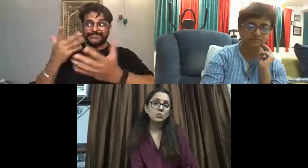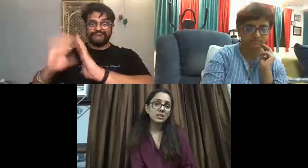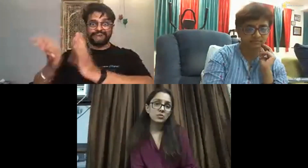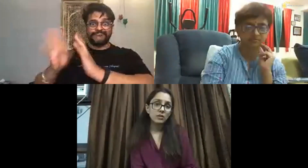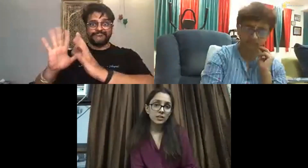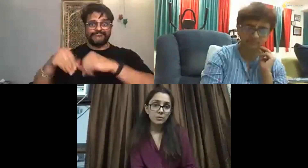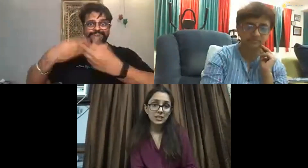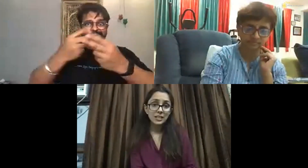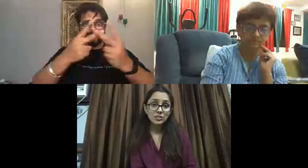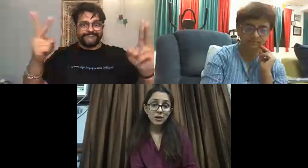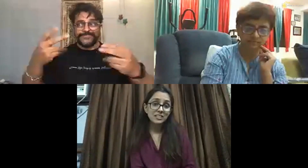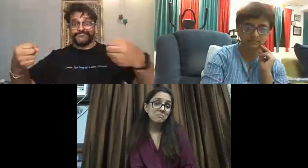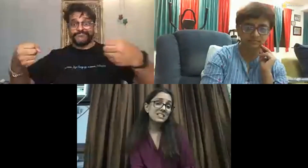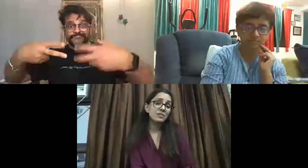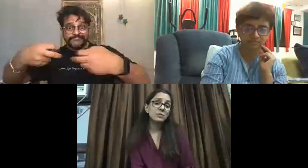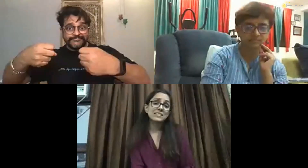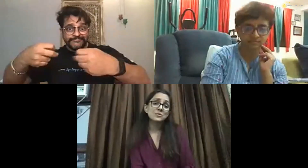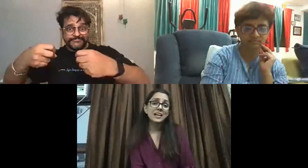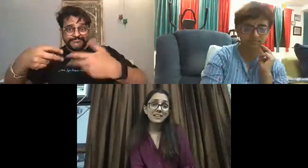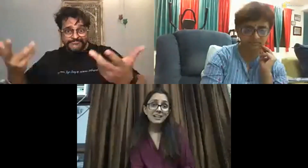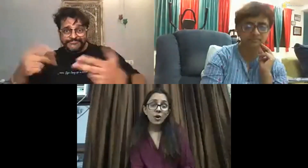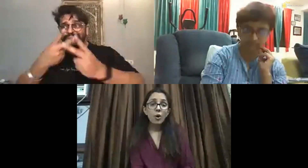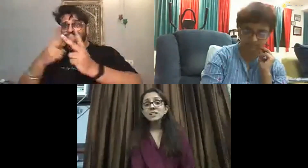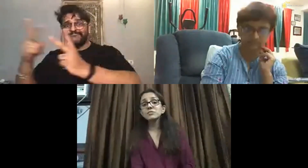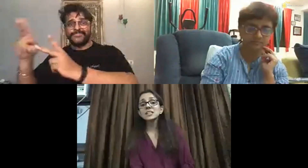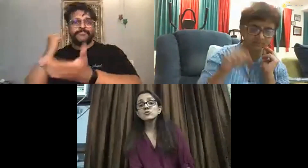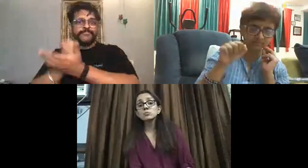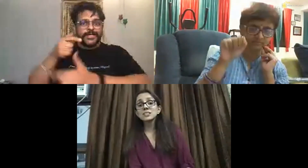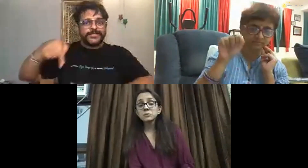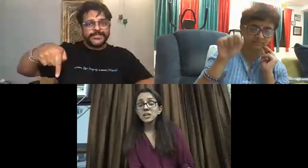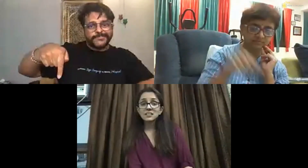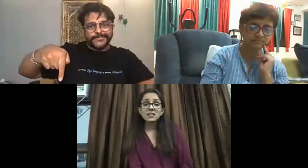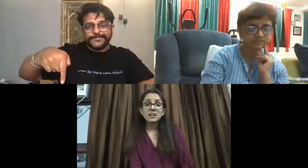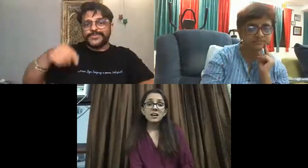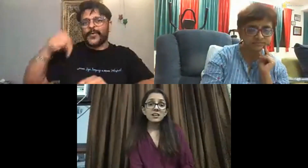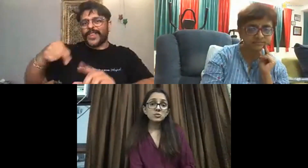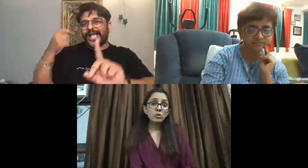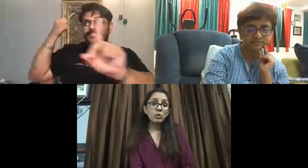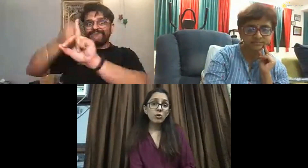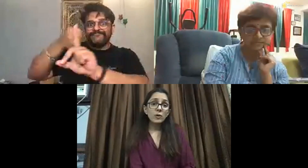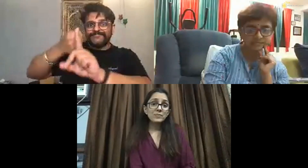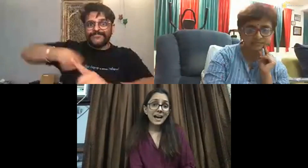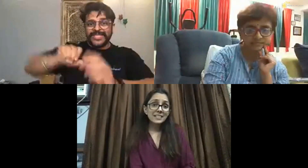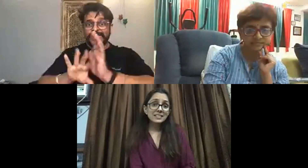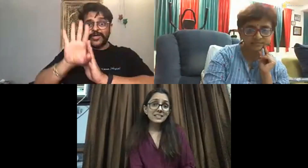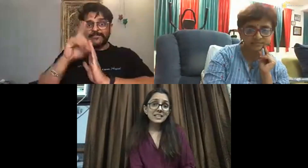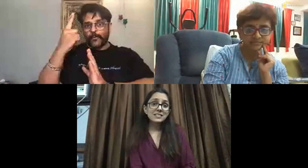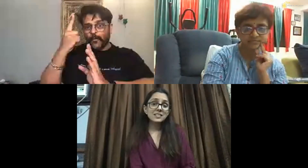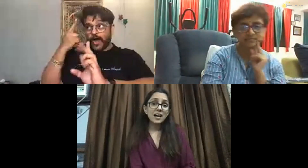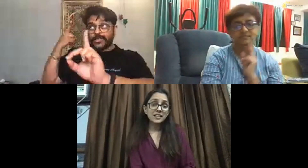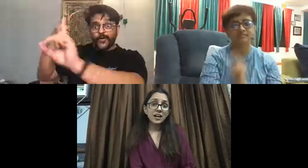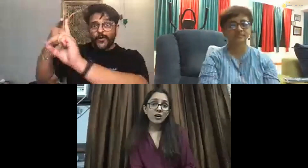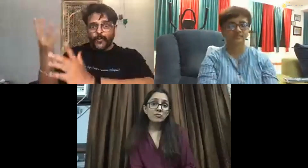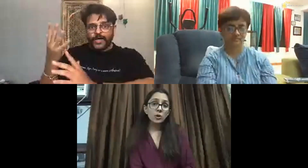something we need to learn communication about. That means everyone has to sign, or everything has to be subtitled. So that is